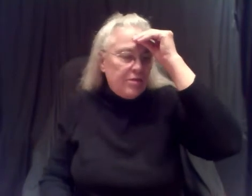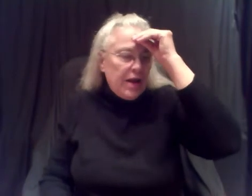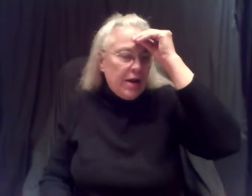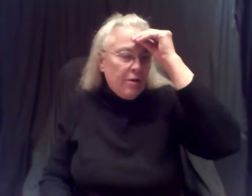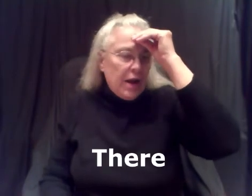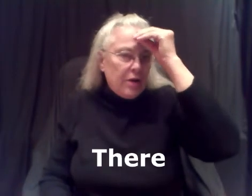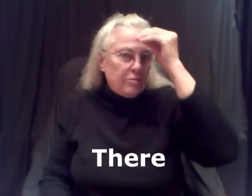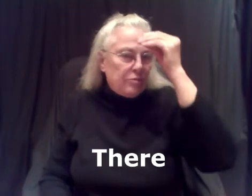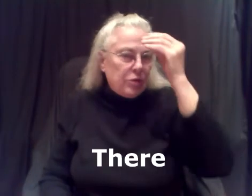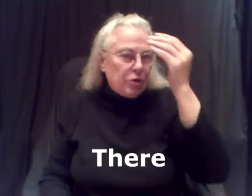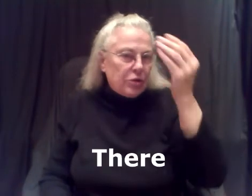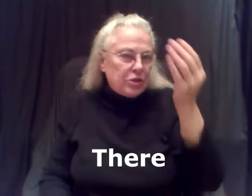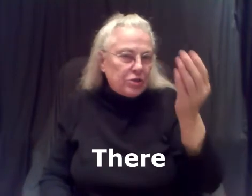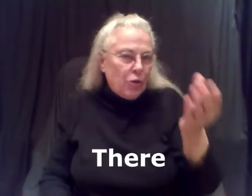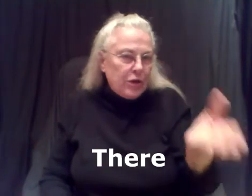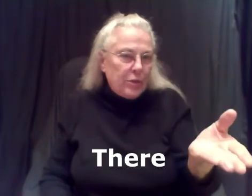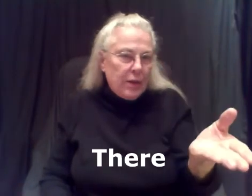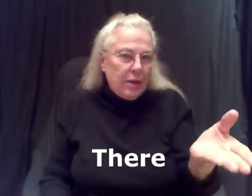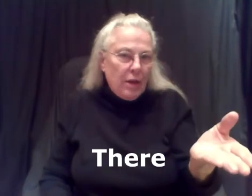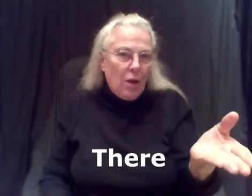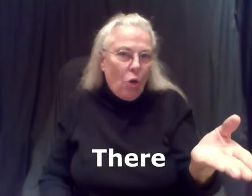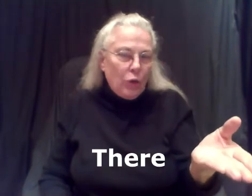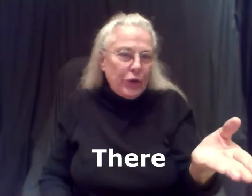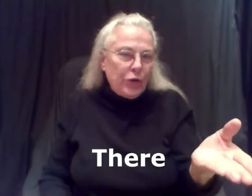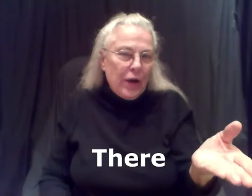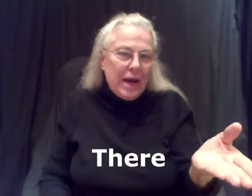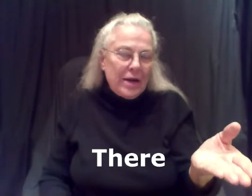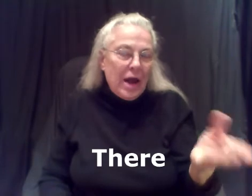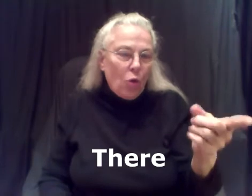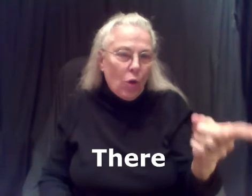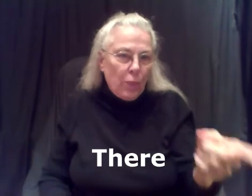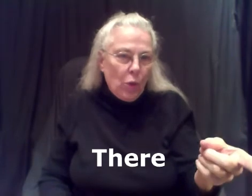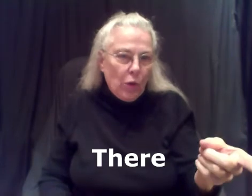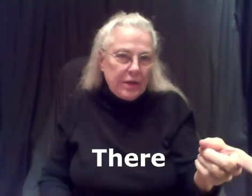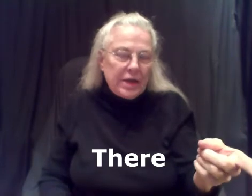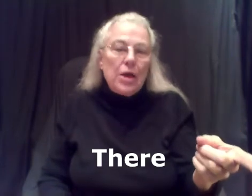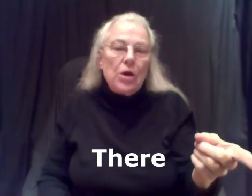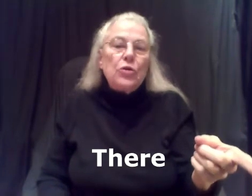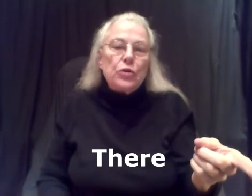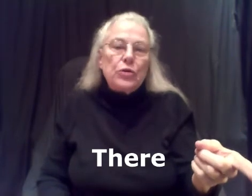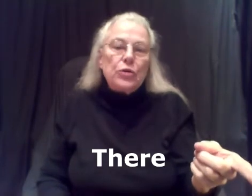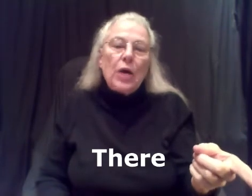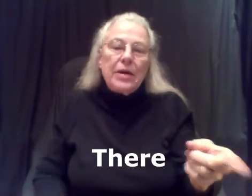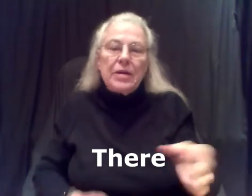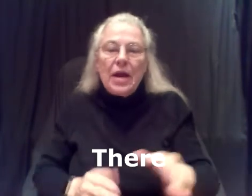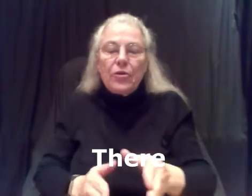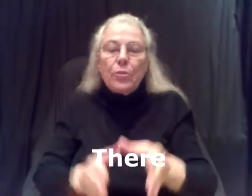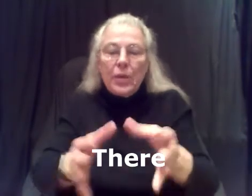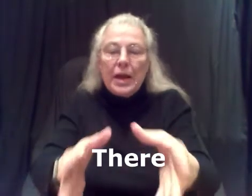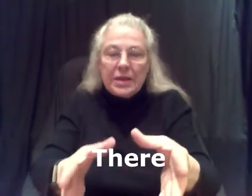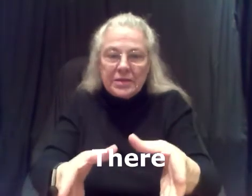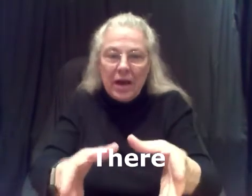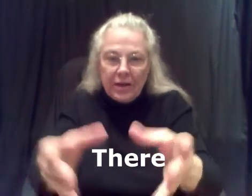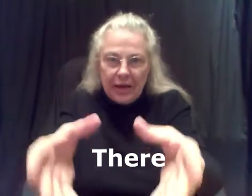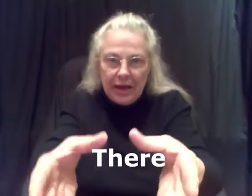There, and you're just going to be holding your hand out or pointing to another place, not here